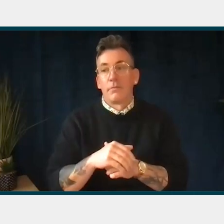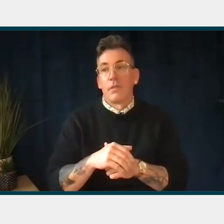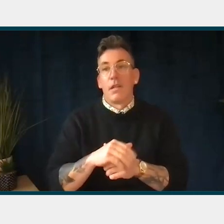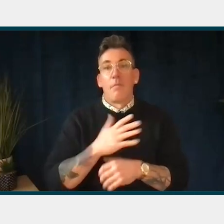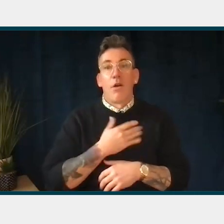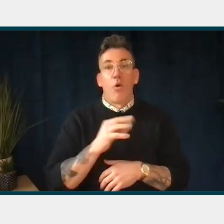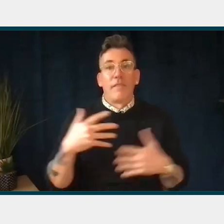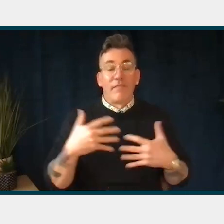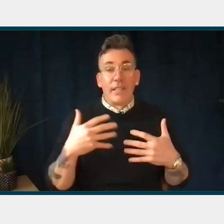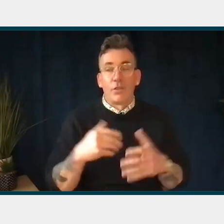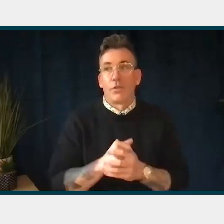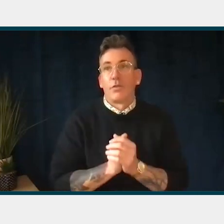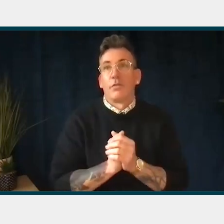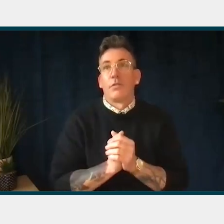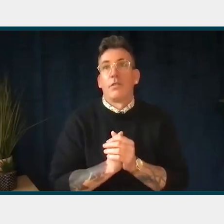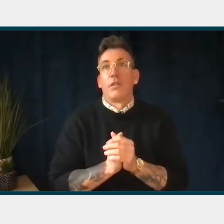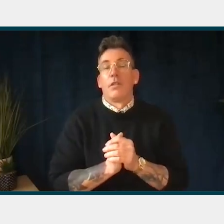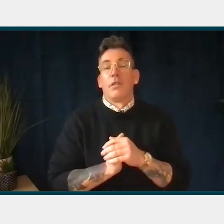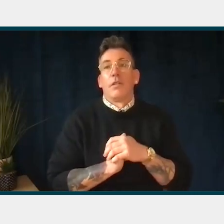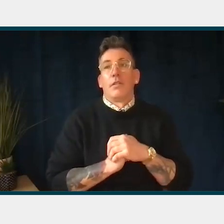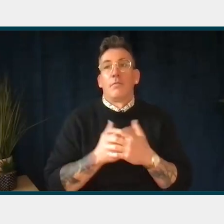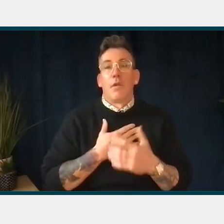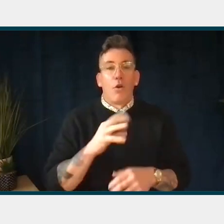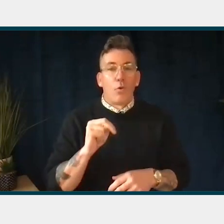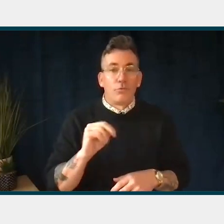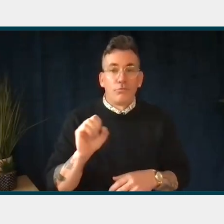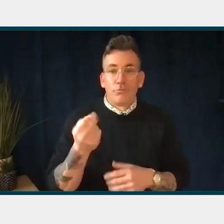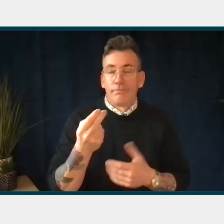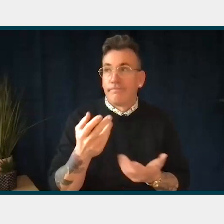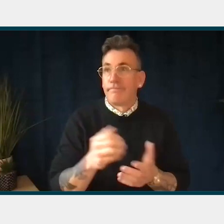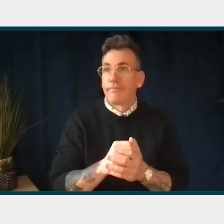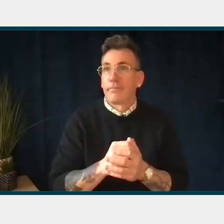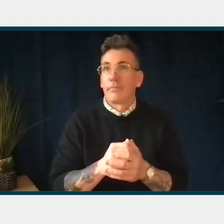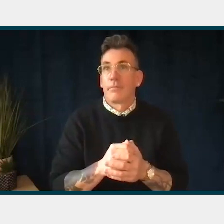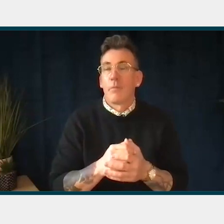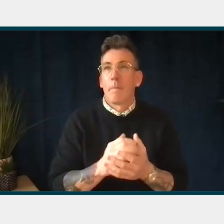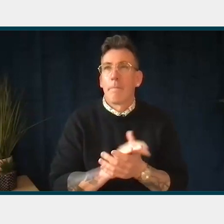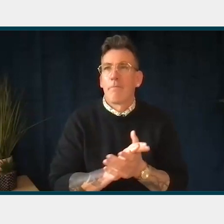my own internalized autism, my own fears.